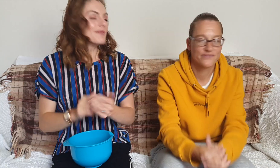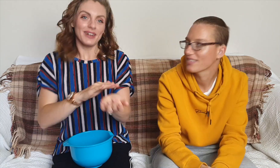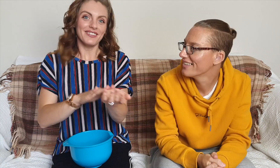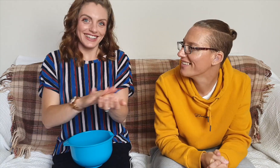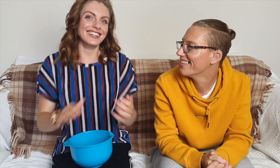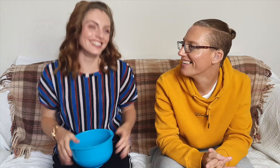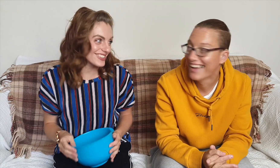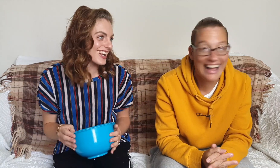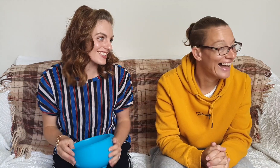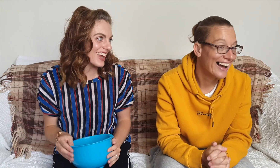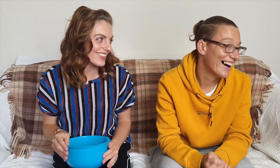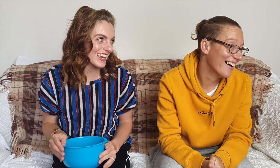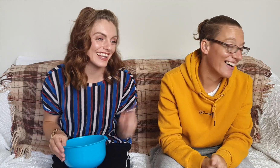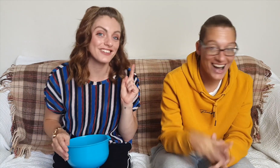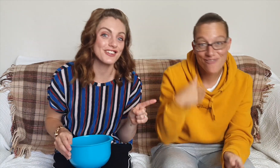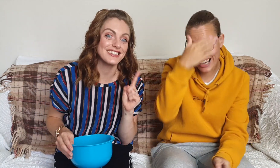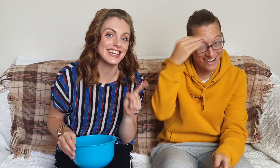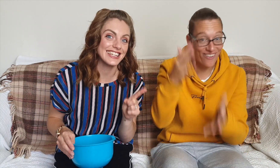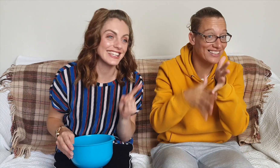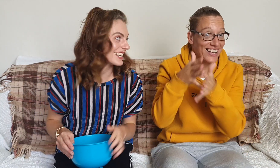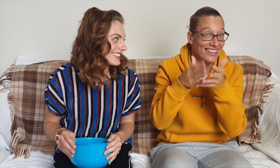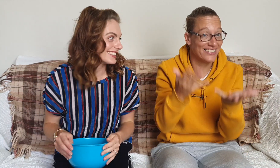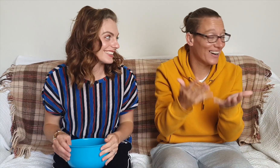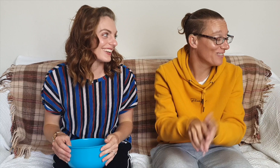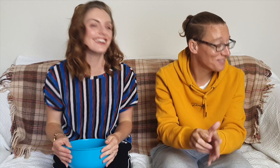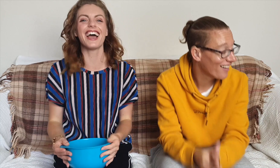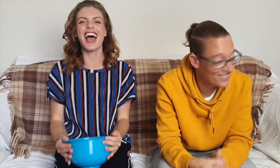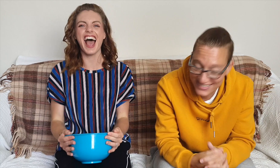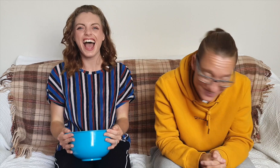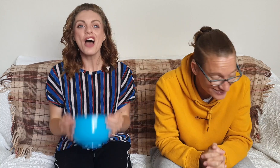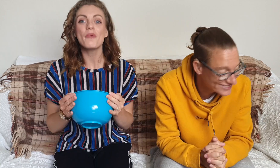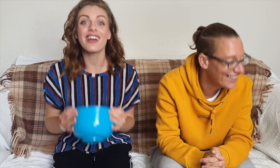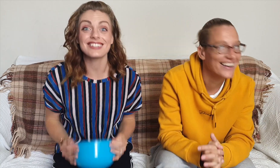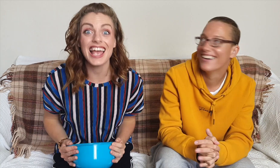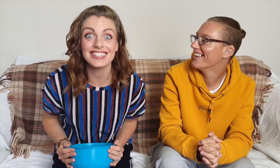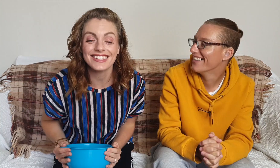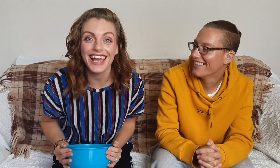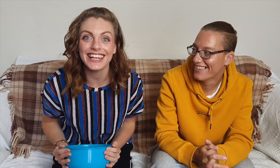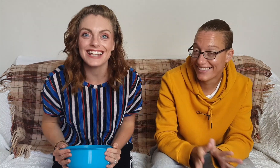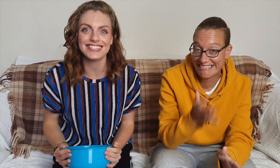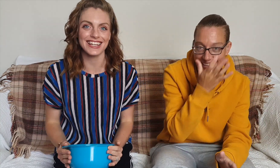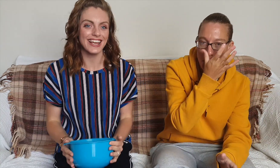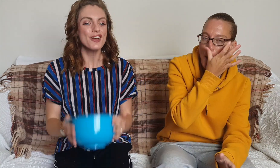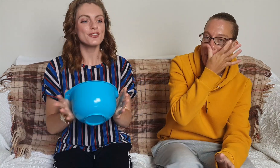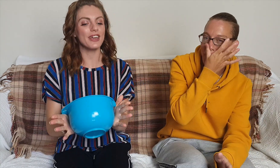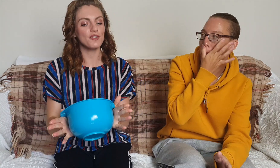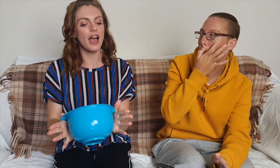Blue. You just had to check that, Kellyanne. I'm just forgetting all the in- signs now. We are testing Kellyanne today. So if you have a